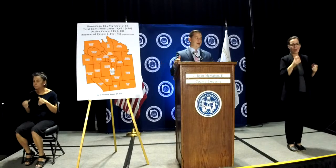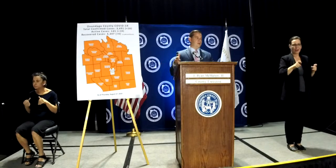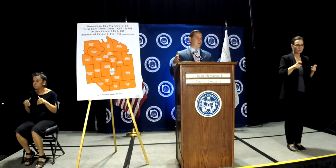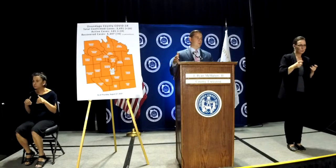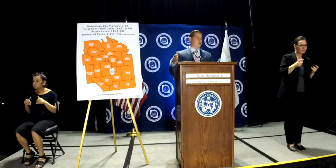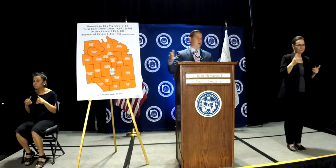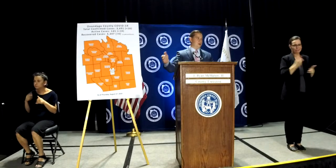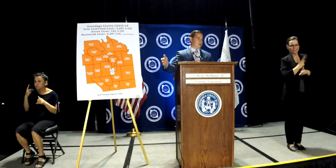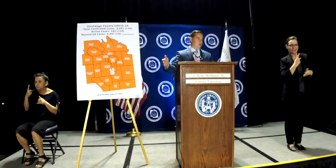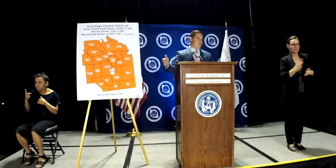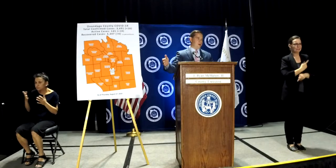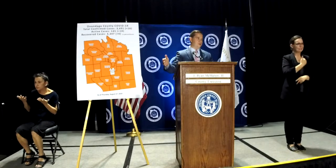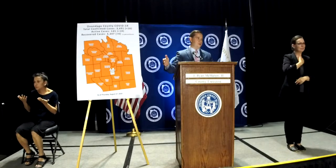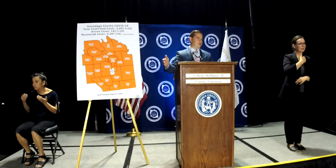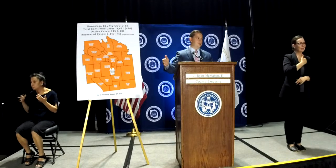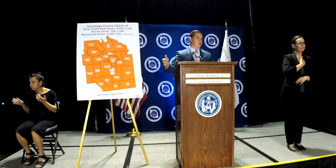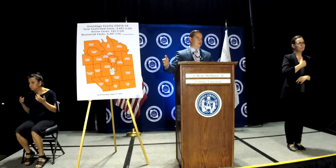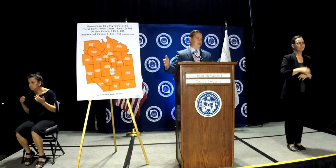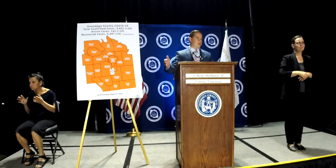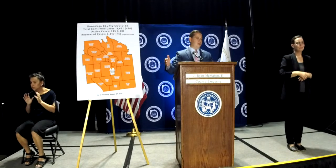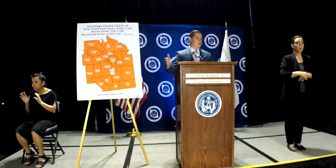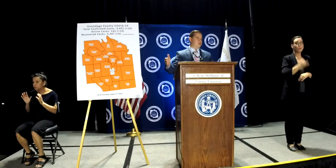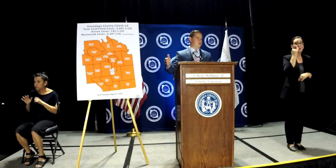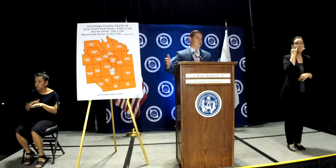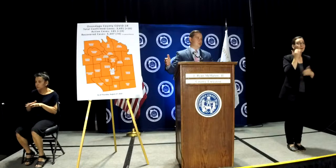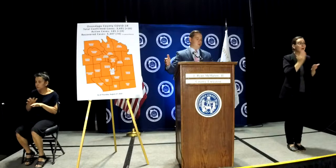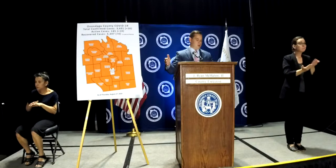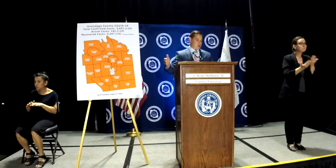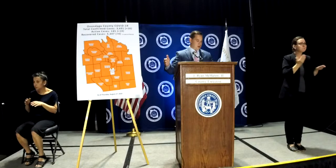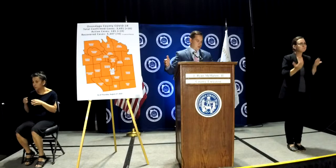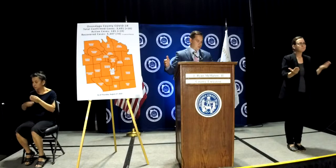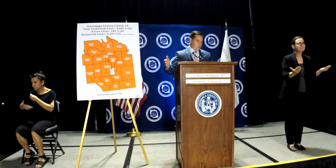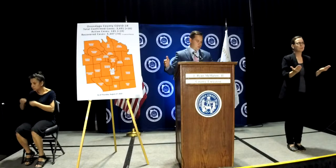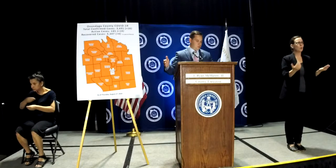and if the data looks better than we expected, that allows us to